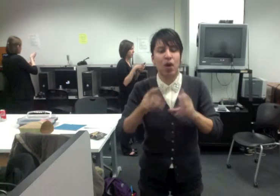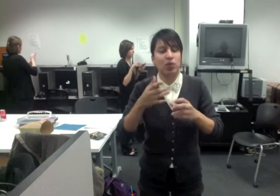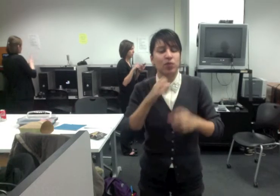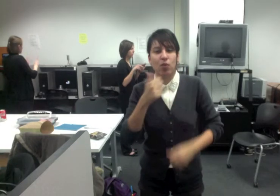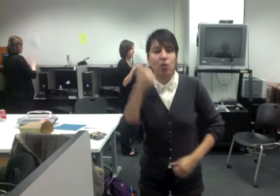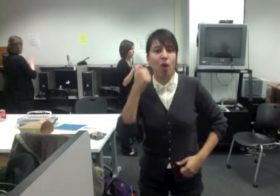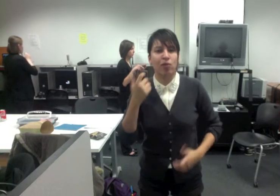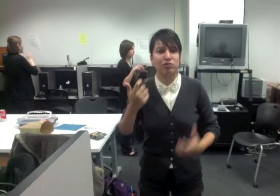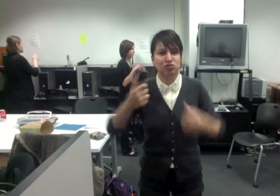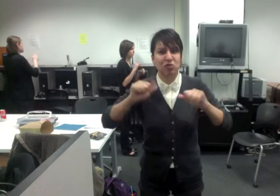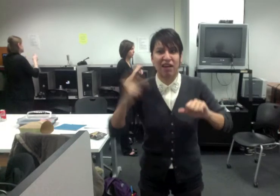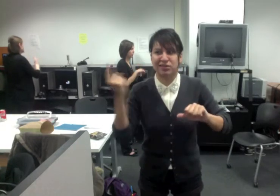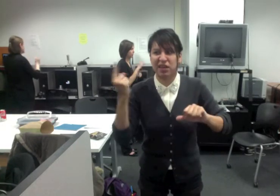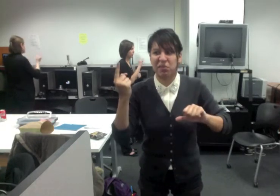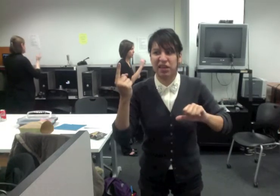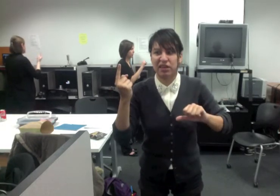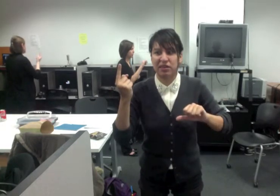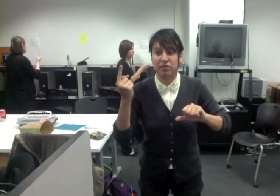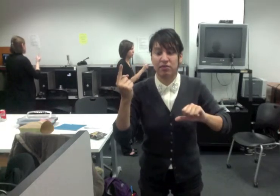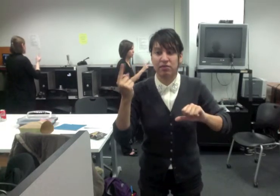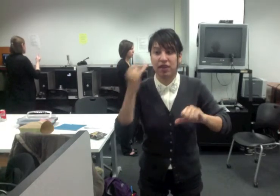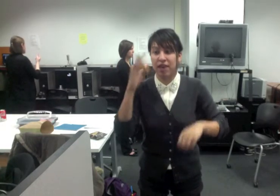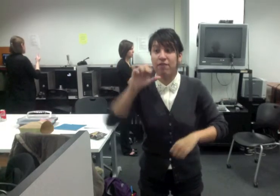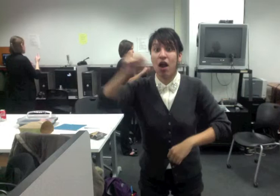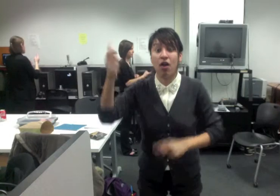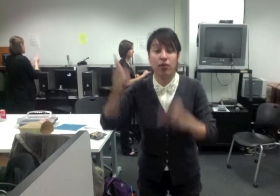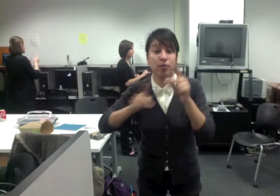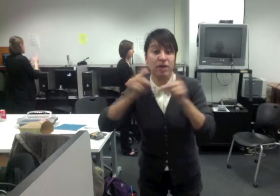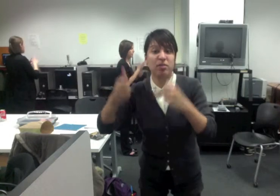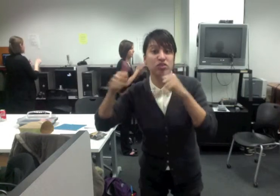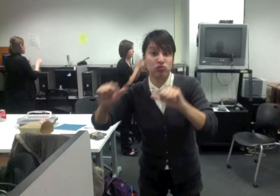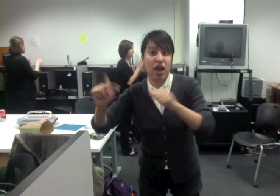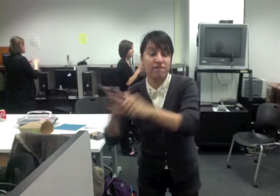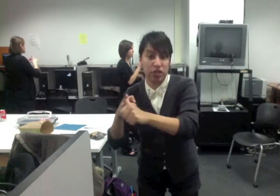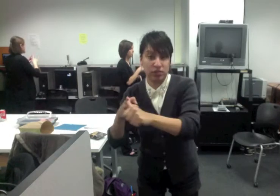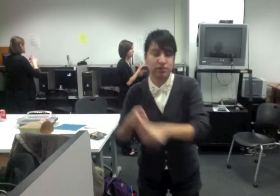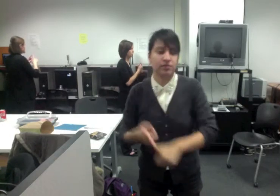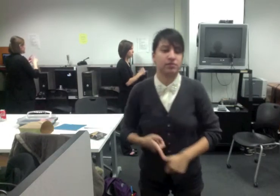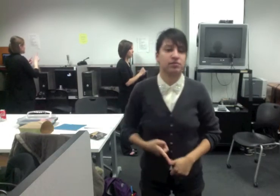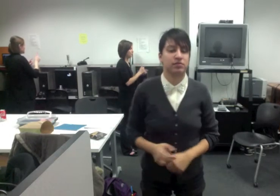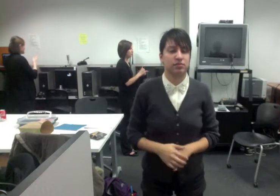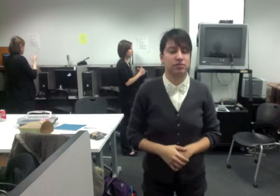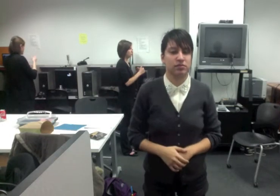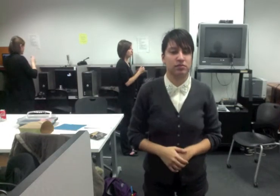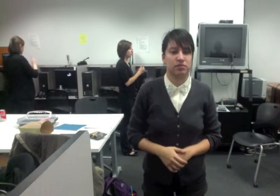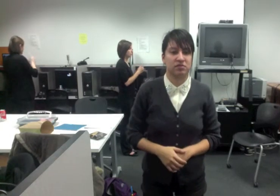first. And these guys, the innovators and the early adopters, they're comfortable making those gut decisions. They're more comfortable making